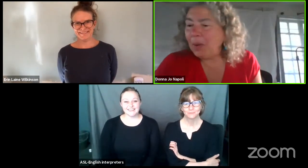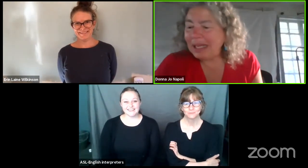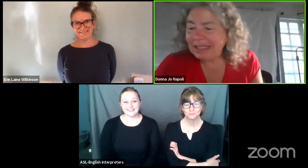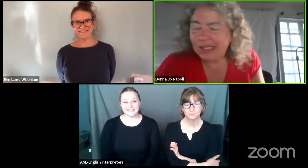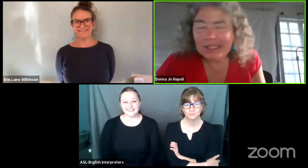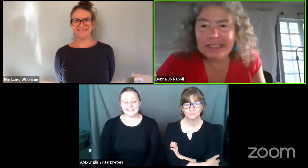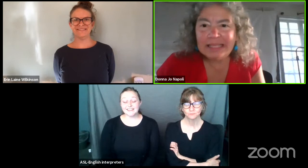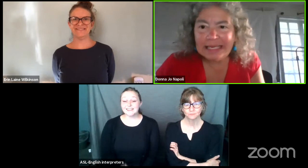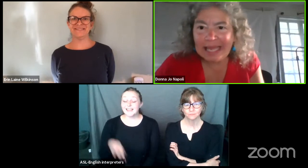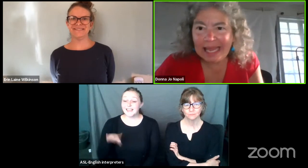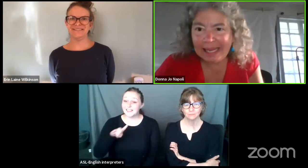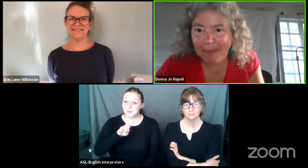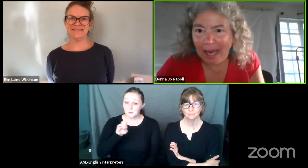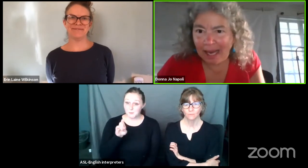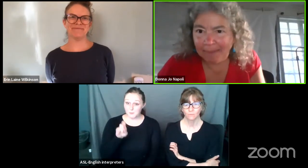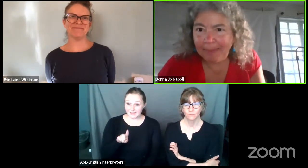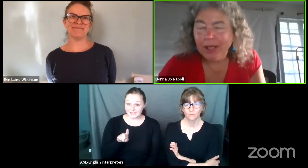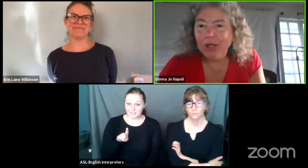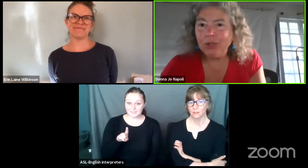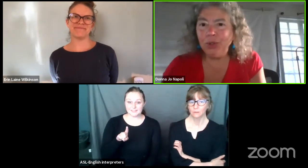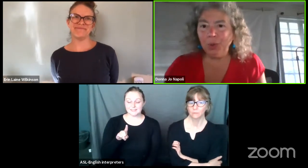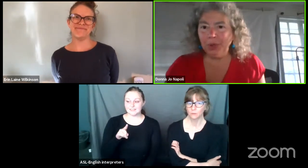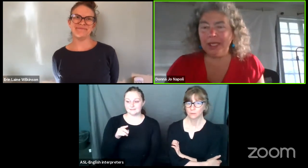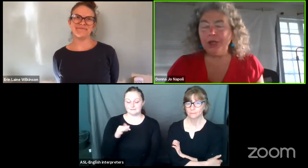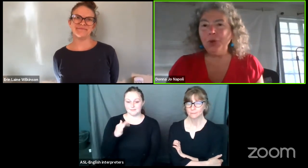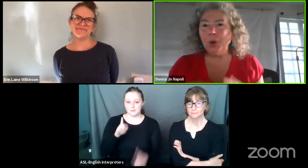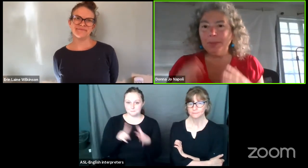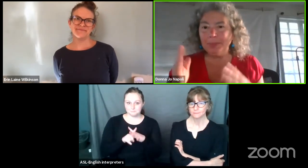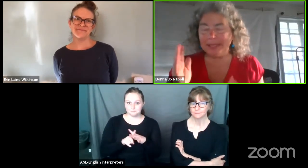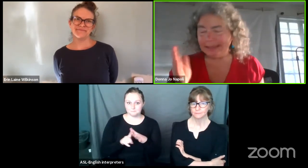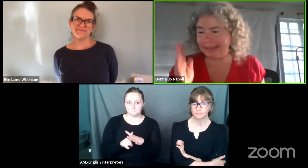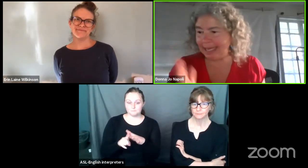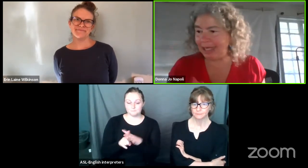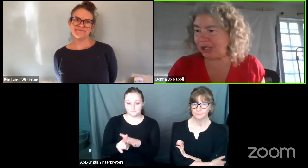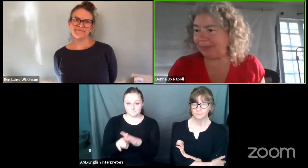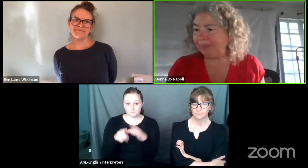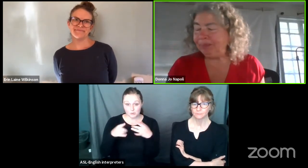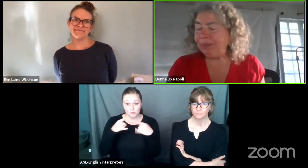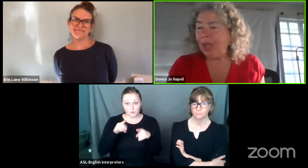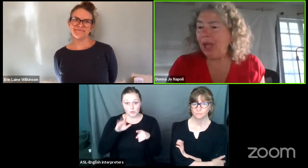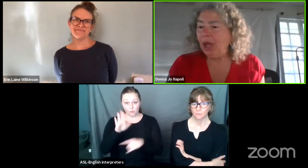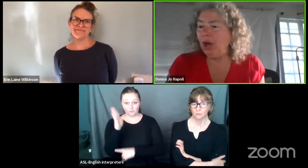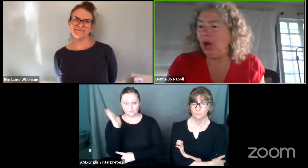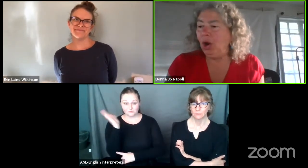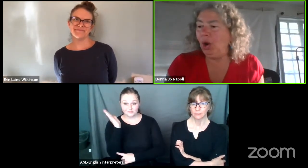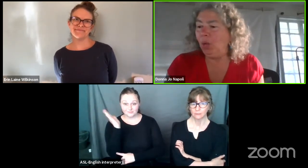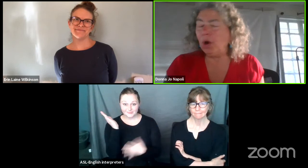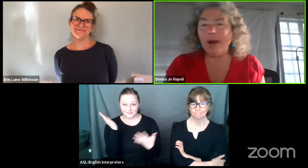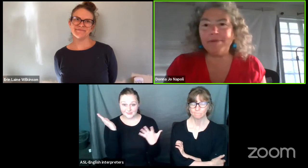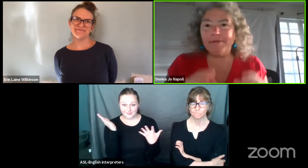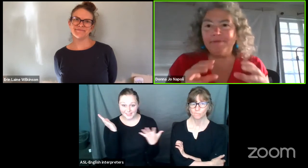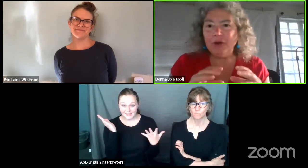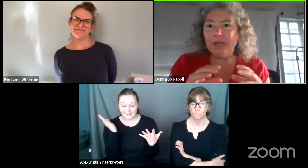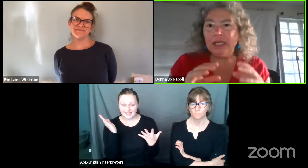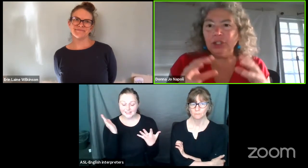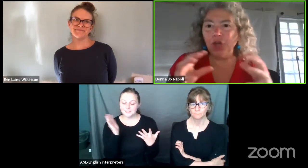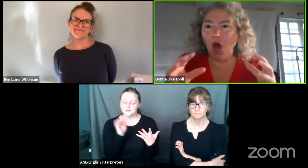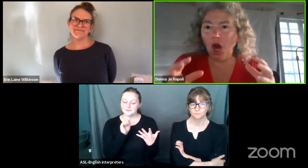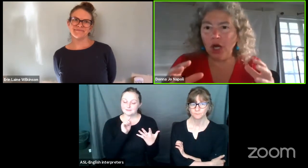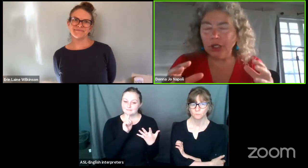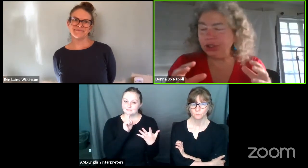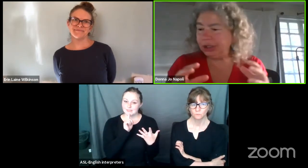The questions that came up during your presentation were of a